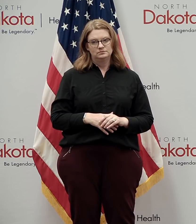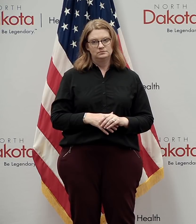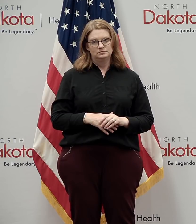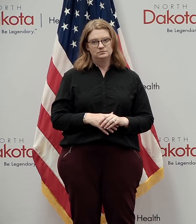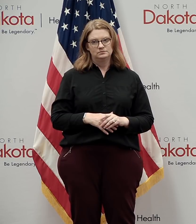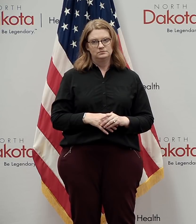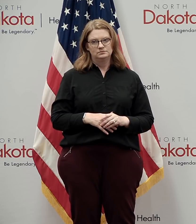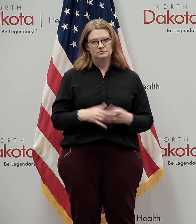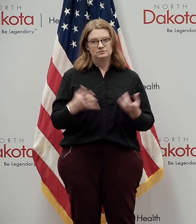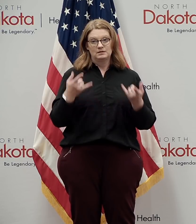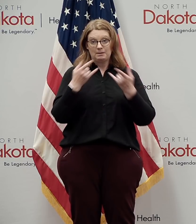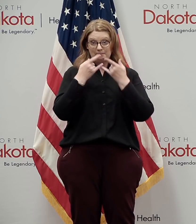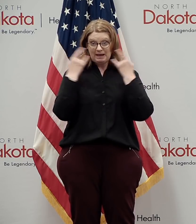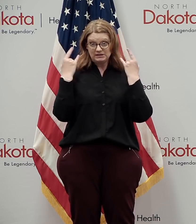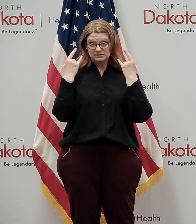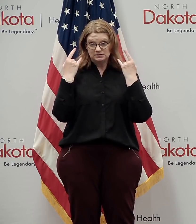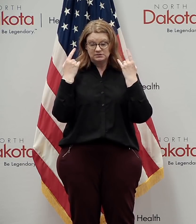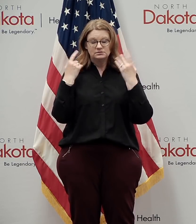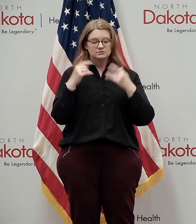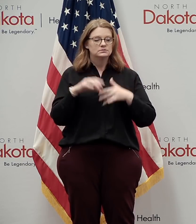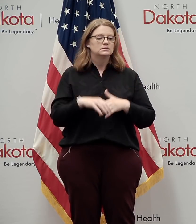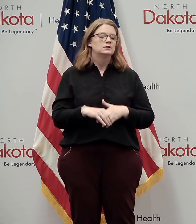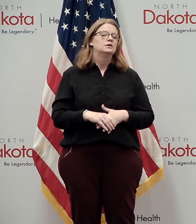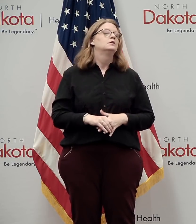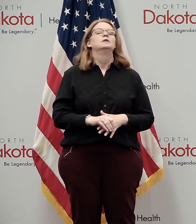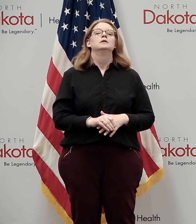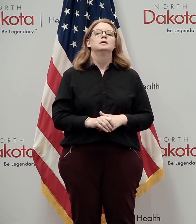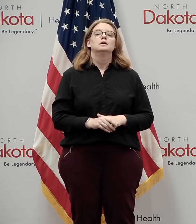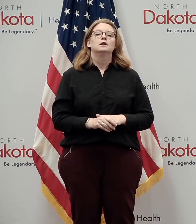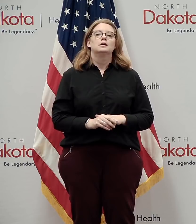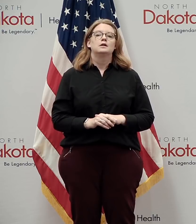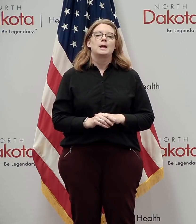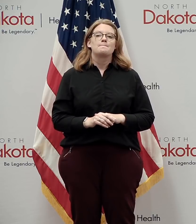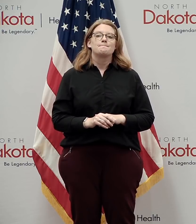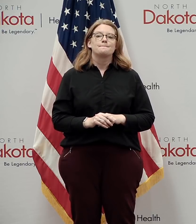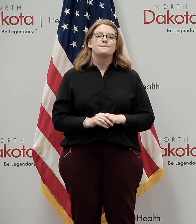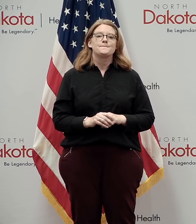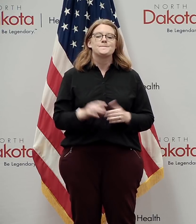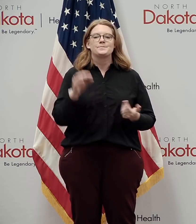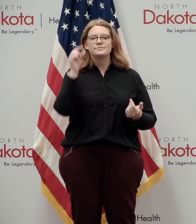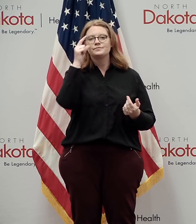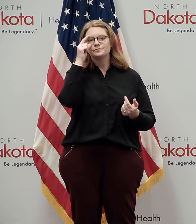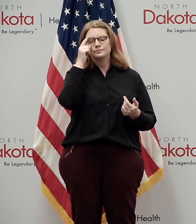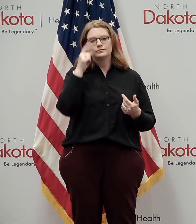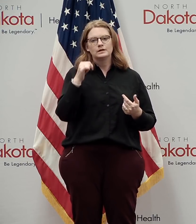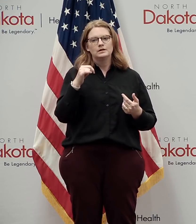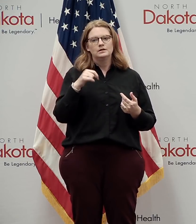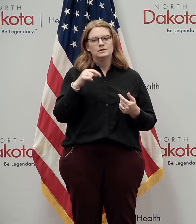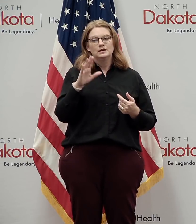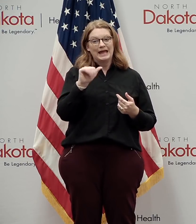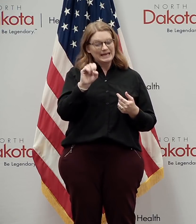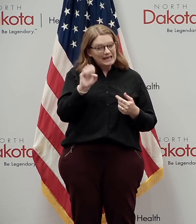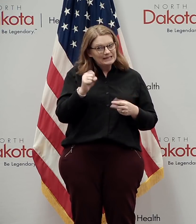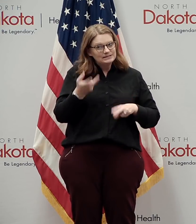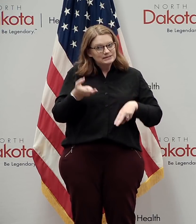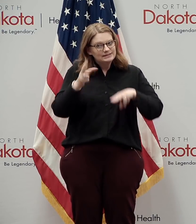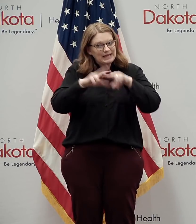masks that we're moving to next. And again, when we've got an increase in cases for concern, one of the things that's been a